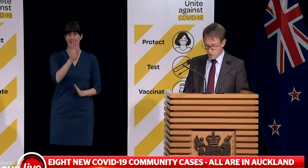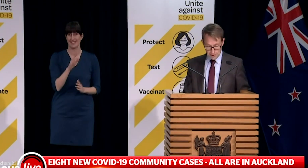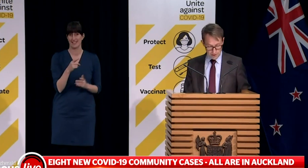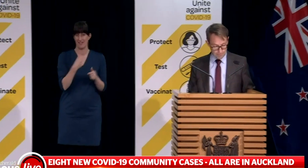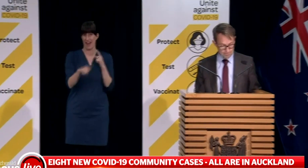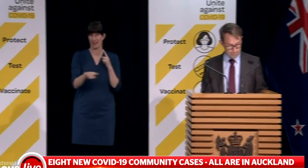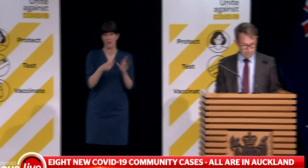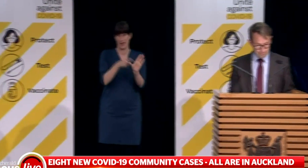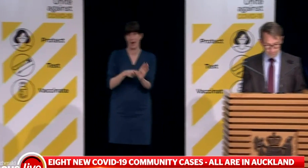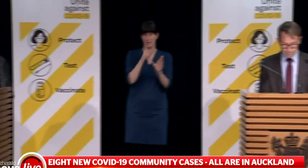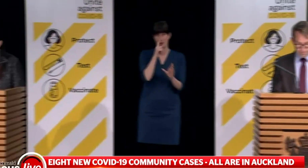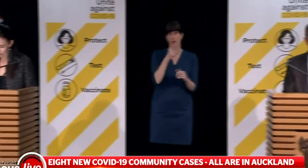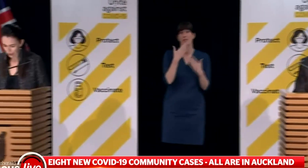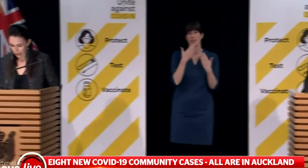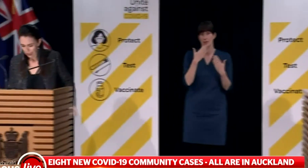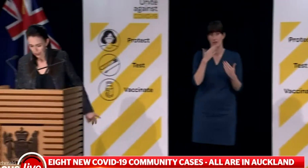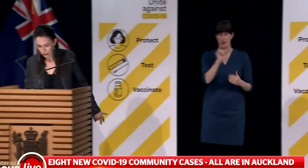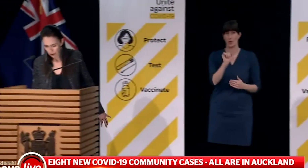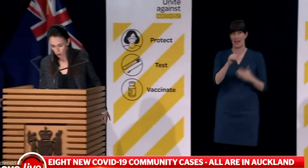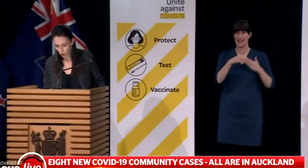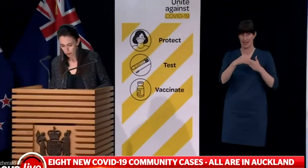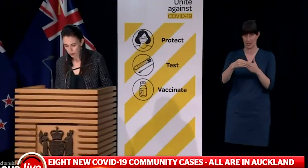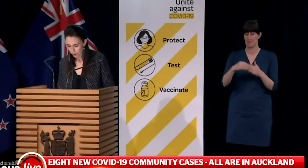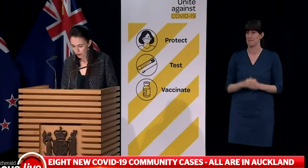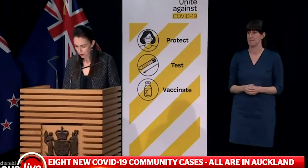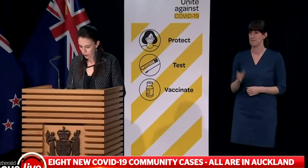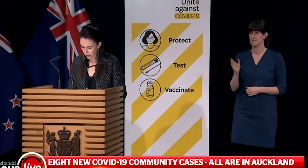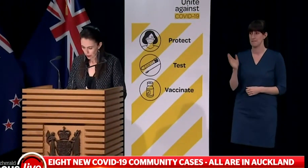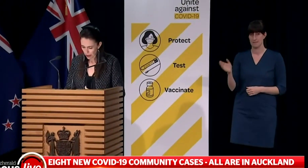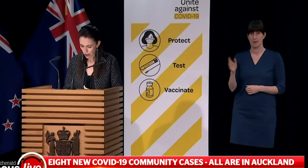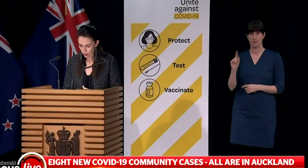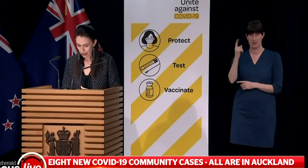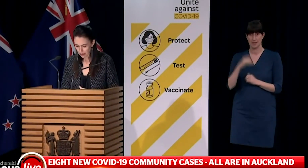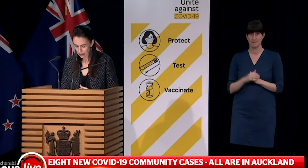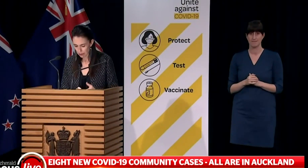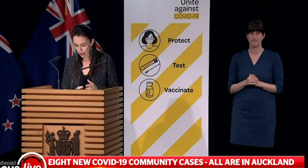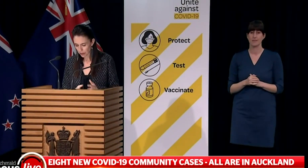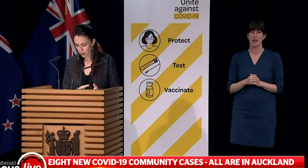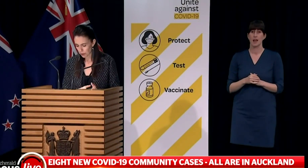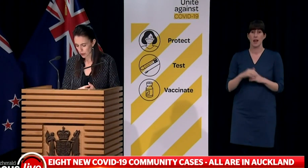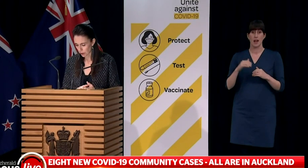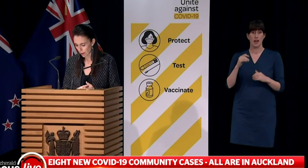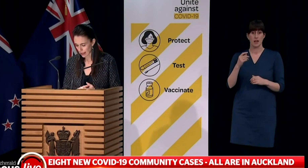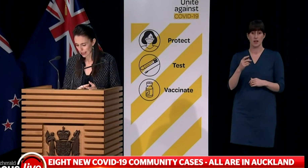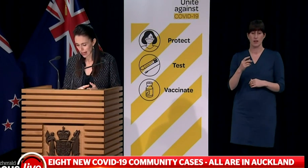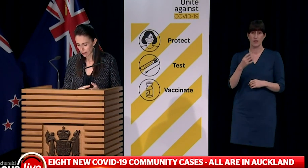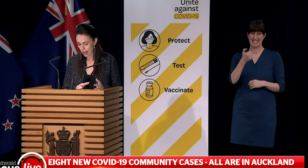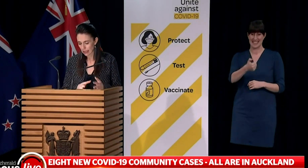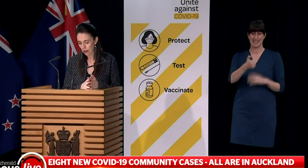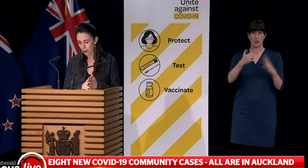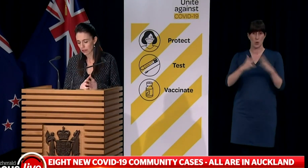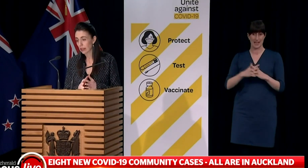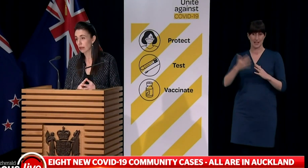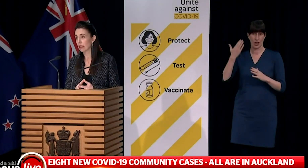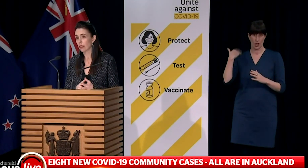Back to you, Prime Minister. Thank you, Dr. Bloomfield. At the time that Auckland moved to Level 3 a week ago, we announced that the boundary movements would remain the same,